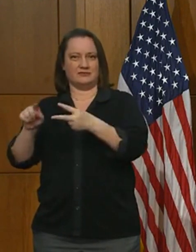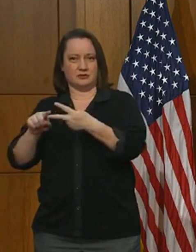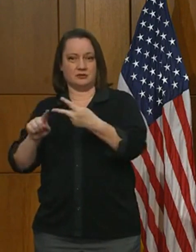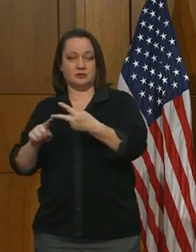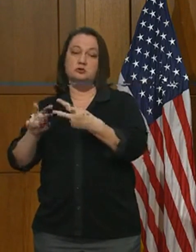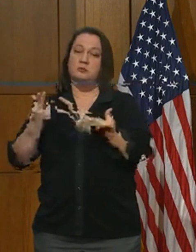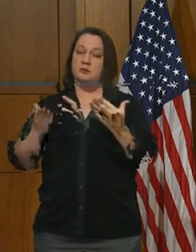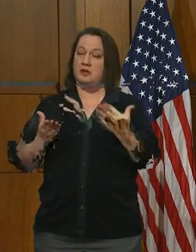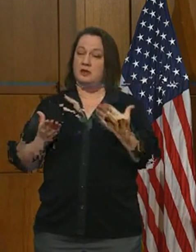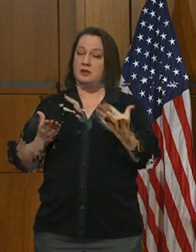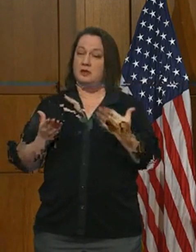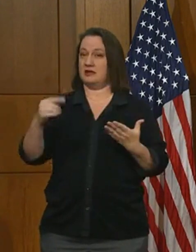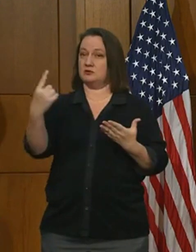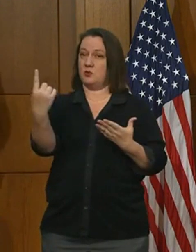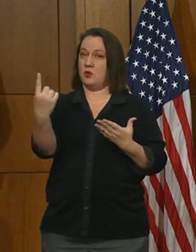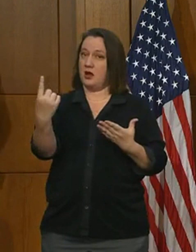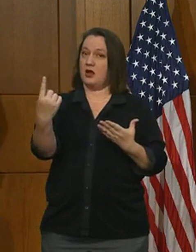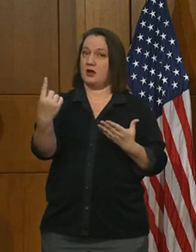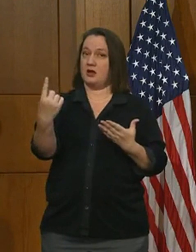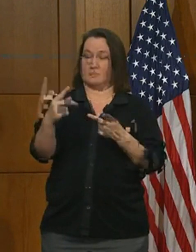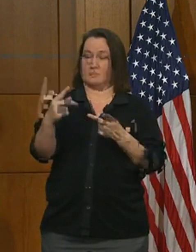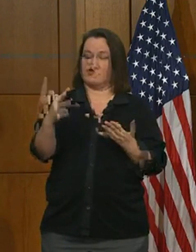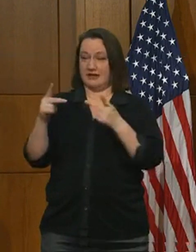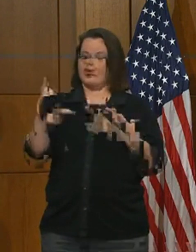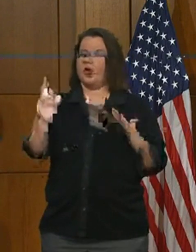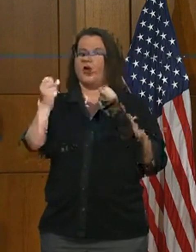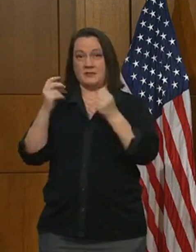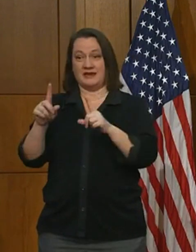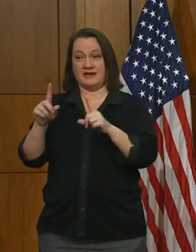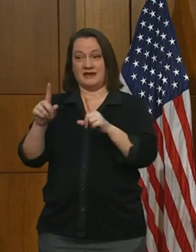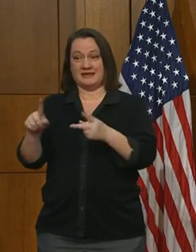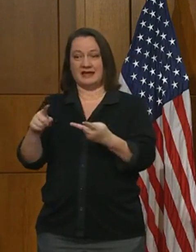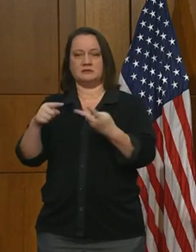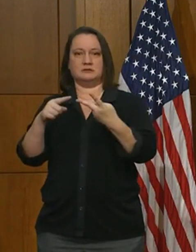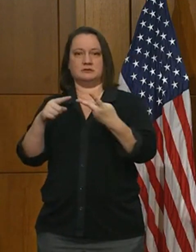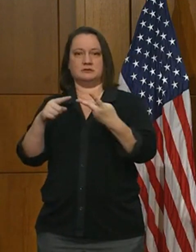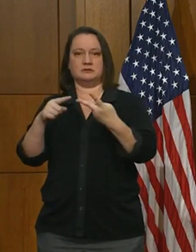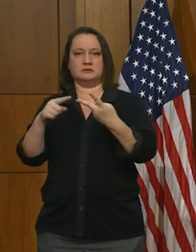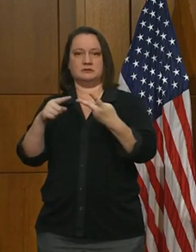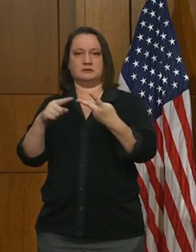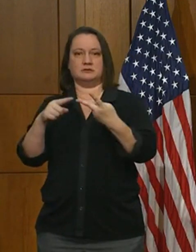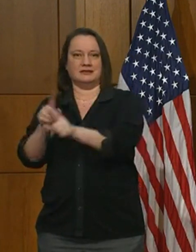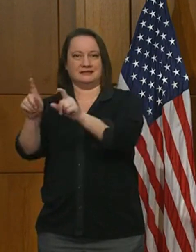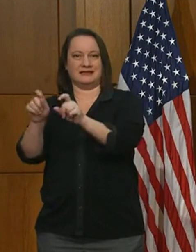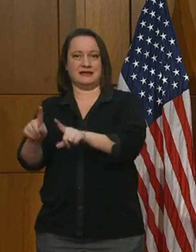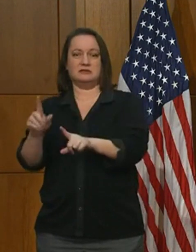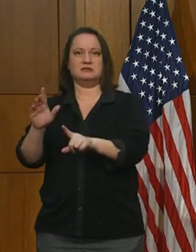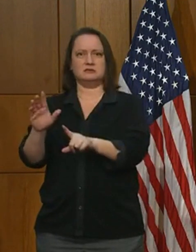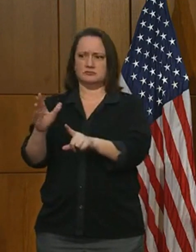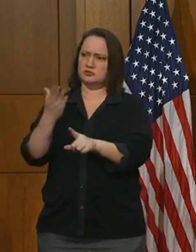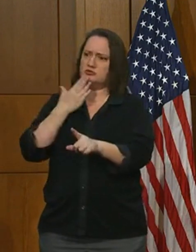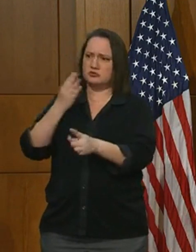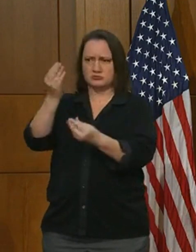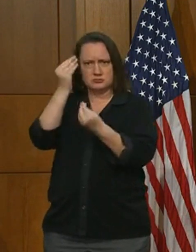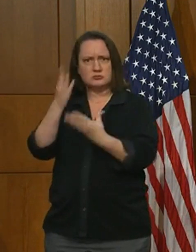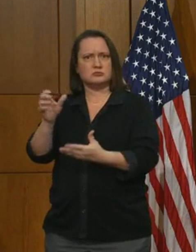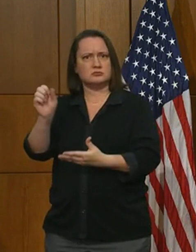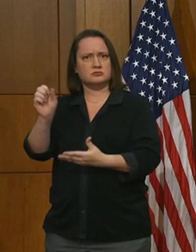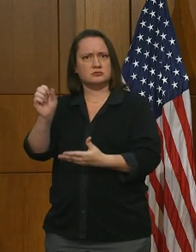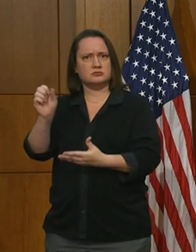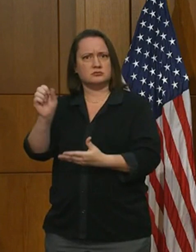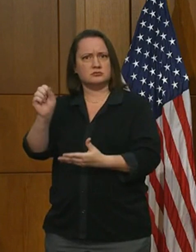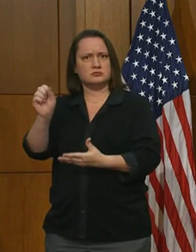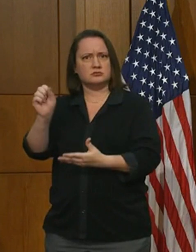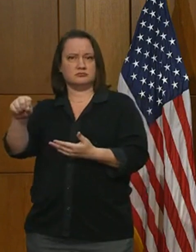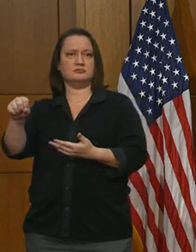great number of tests were indeed the serologic tests that, indeed, will have significant value as we accumulate those over time, and